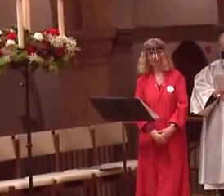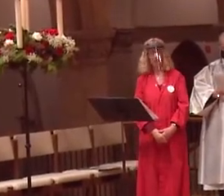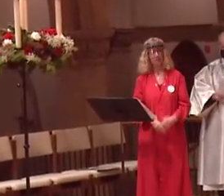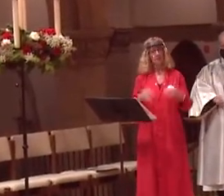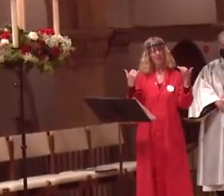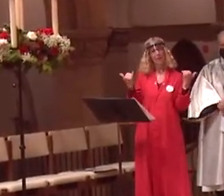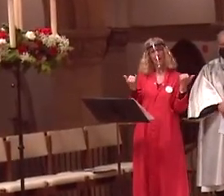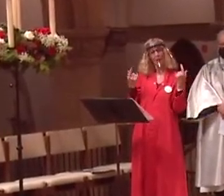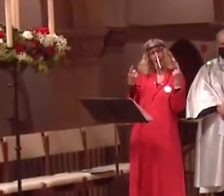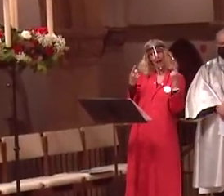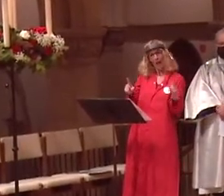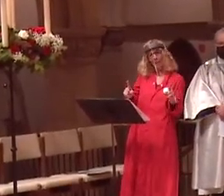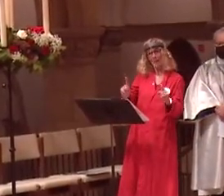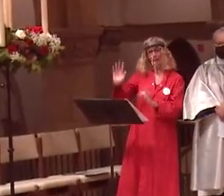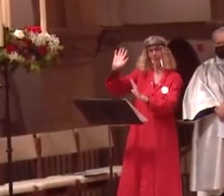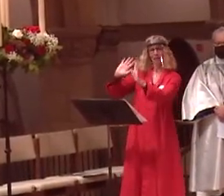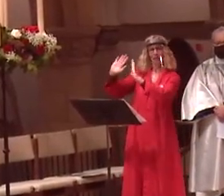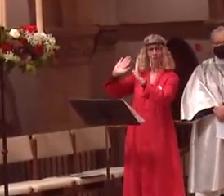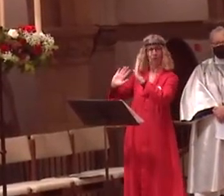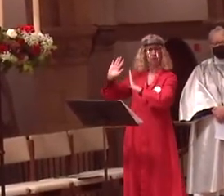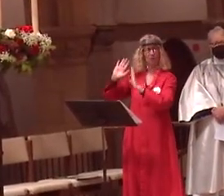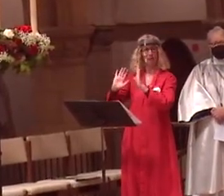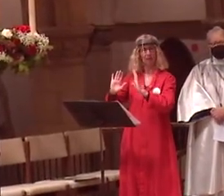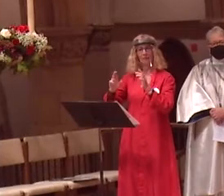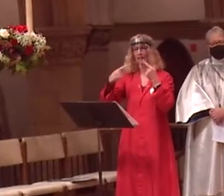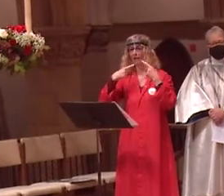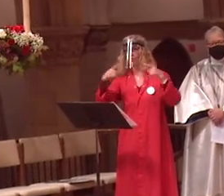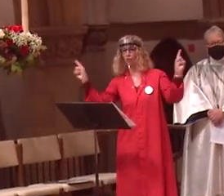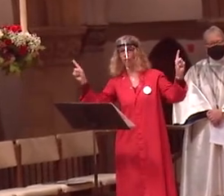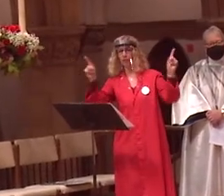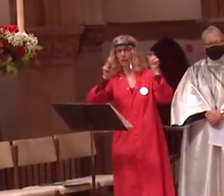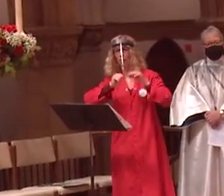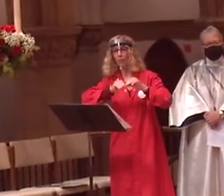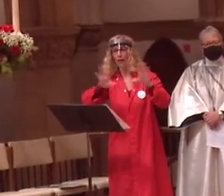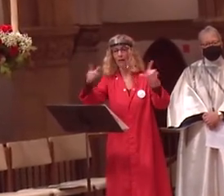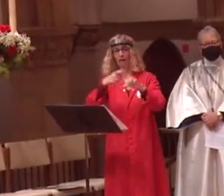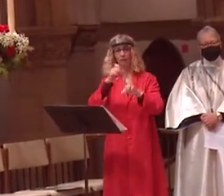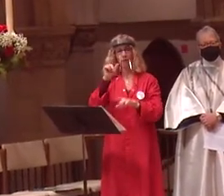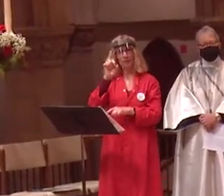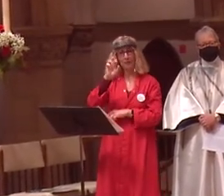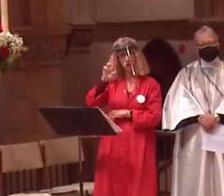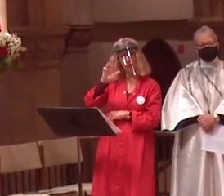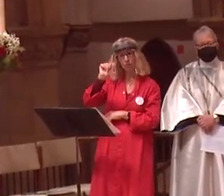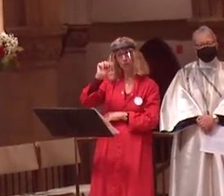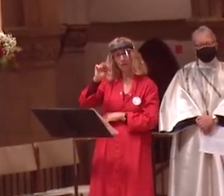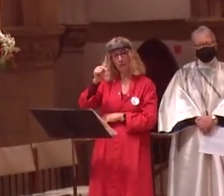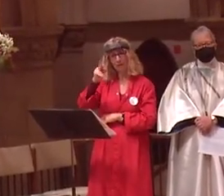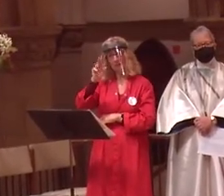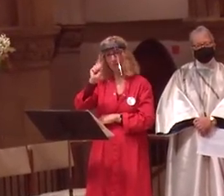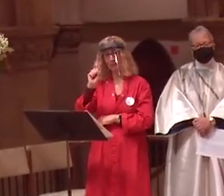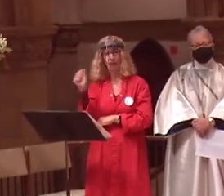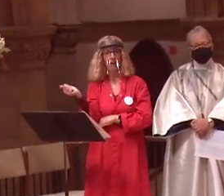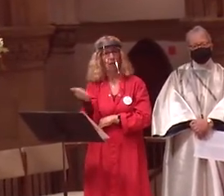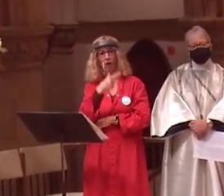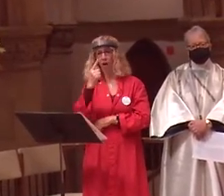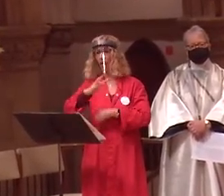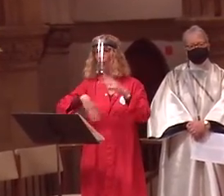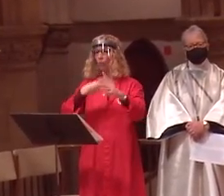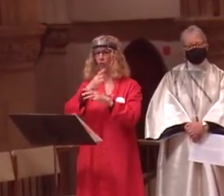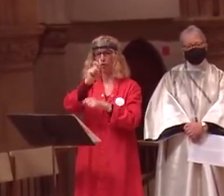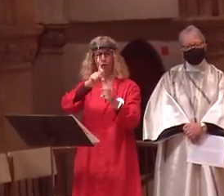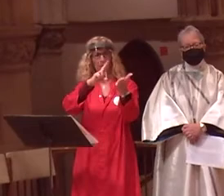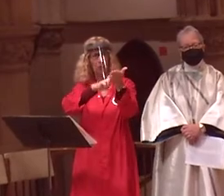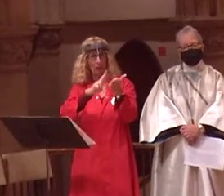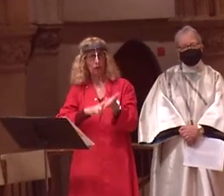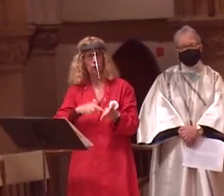Now it happened in those days that a decree went out from Caesar Augustus that all the world should be registered